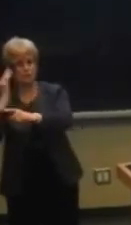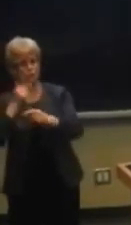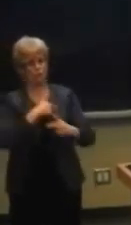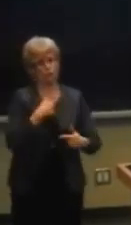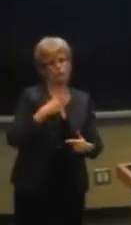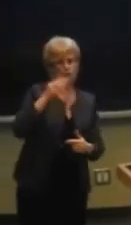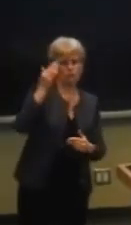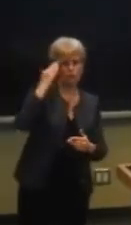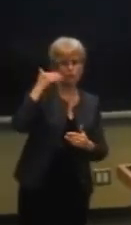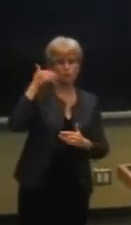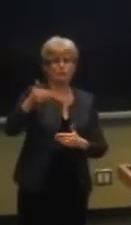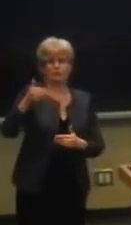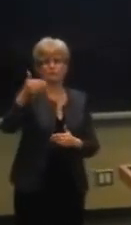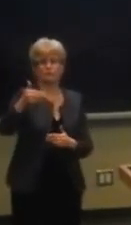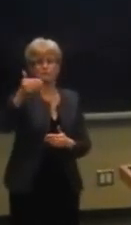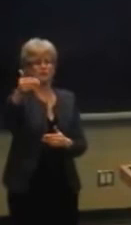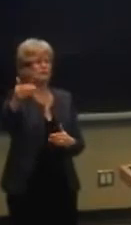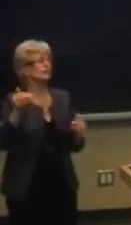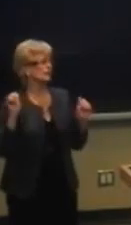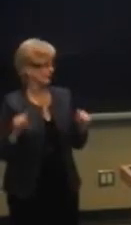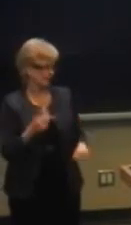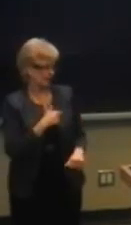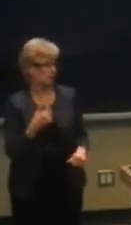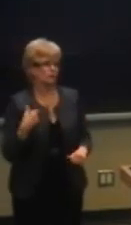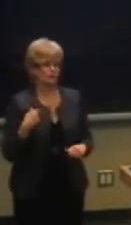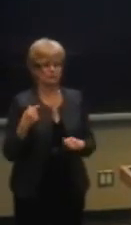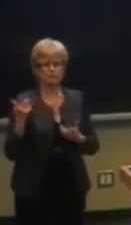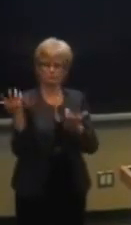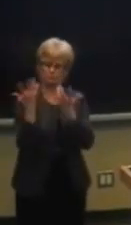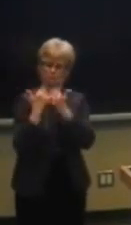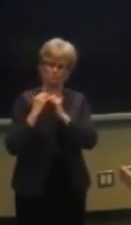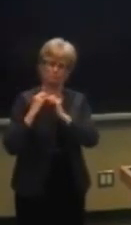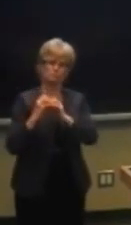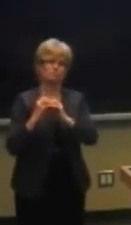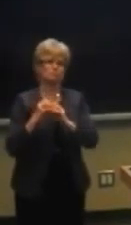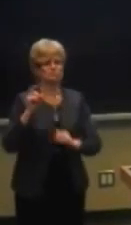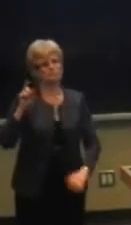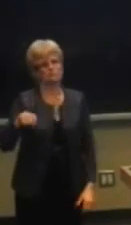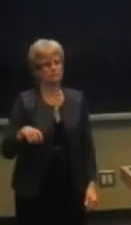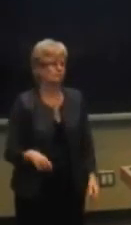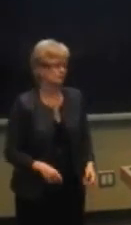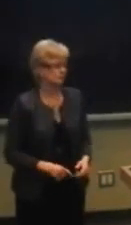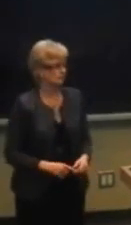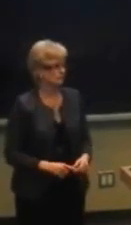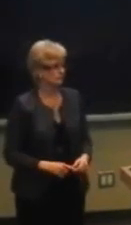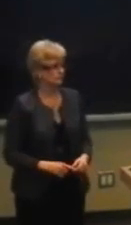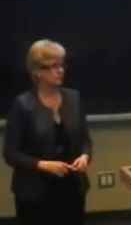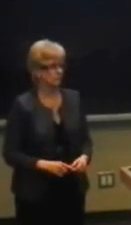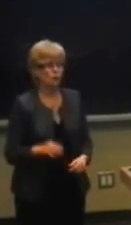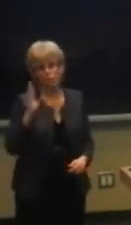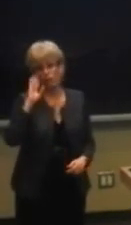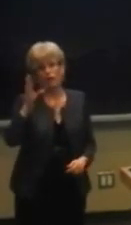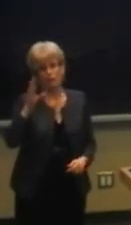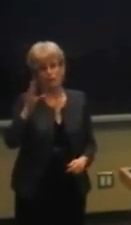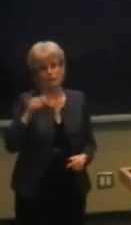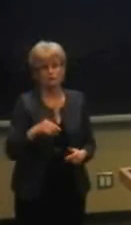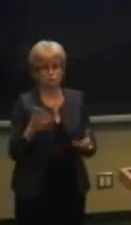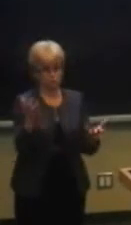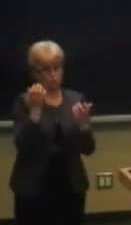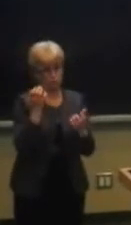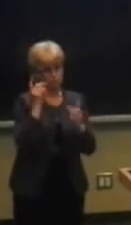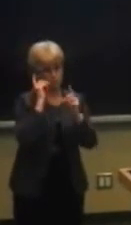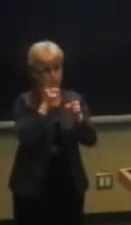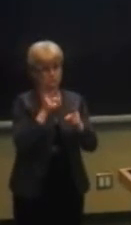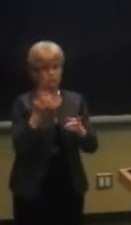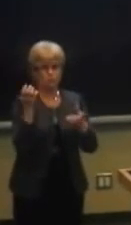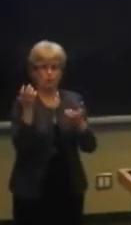what's happening at the next station. We can do the same. That has to be a part of any integrated transit network. And that's really what we want to do in Toronto,